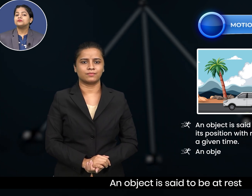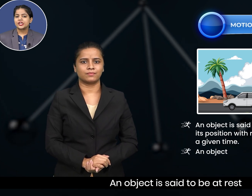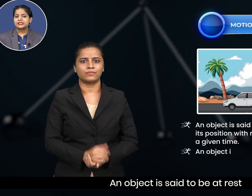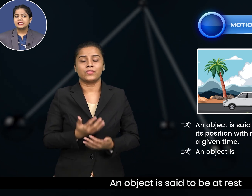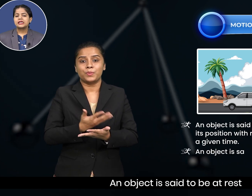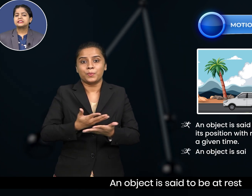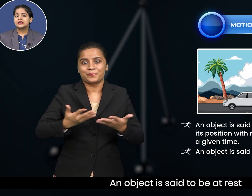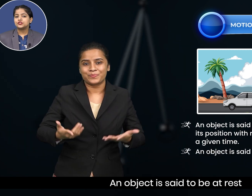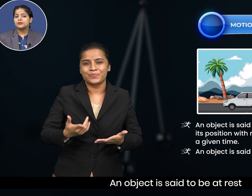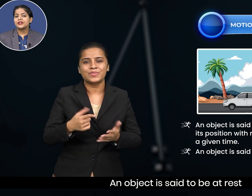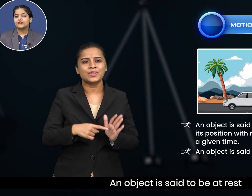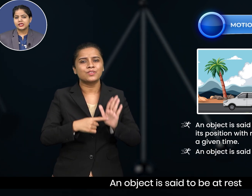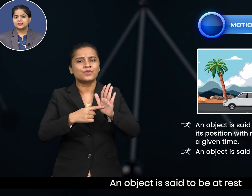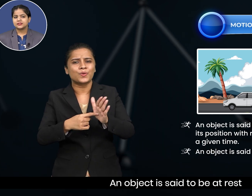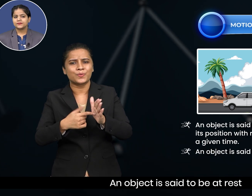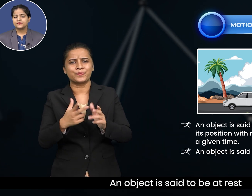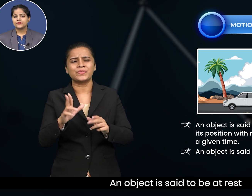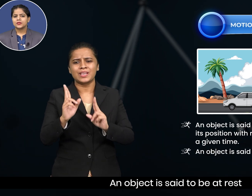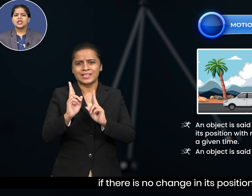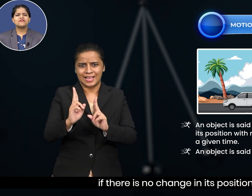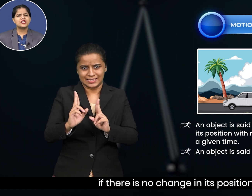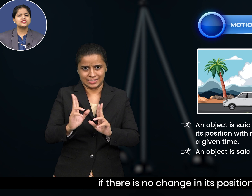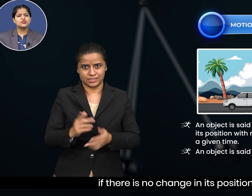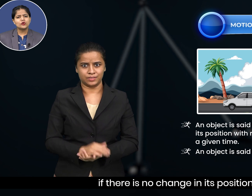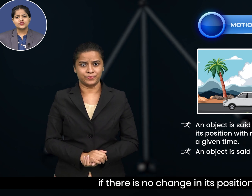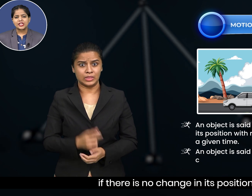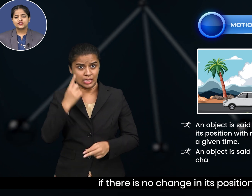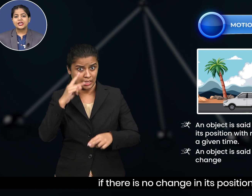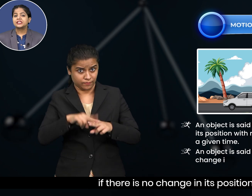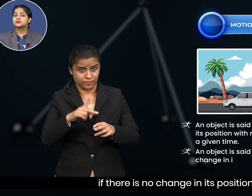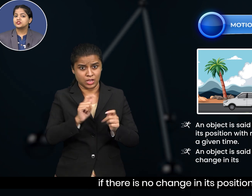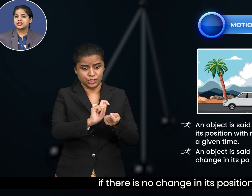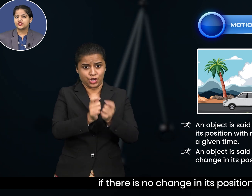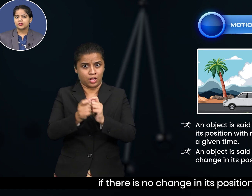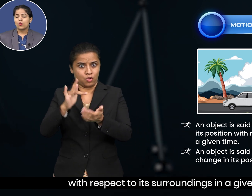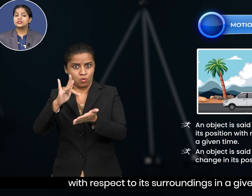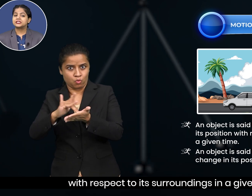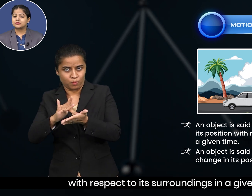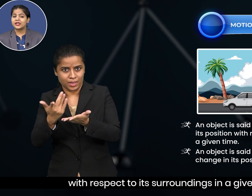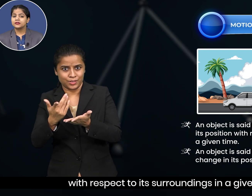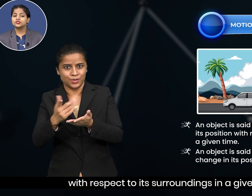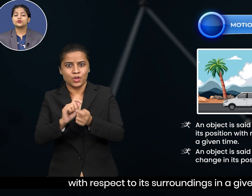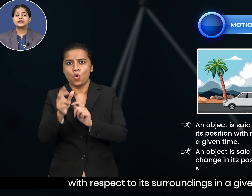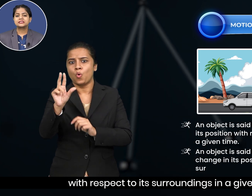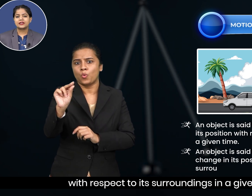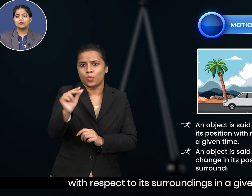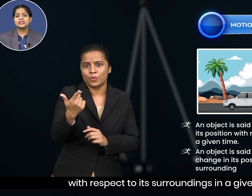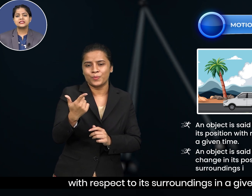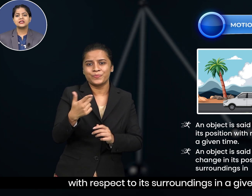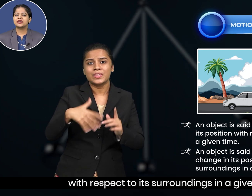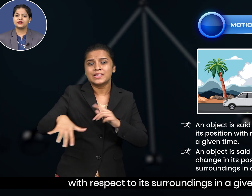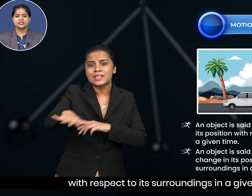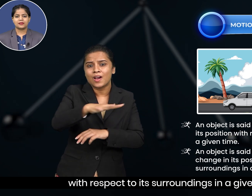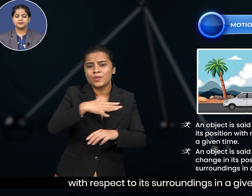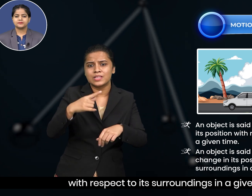An object is said to be at rest if there is no change in its position with respect to its surroundings